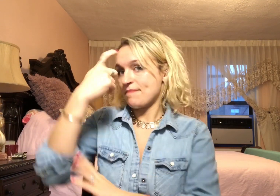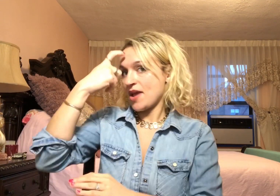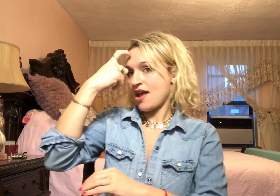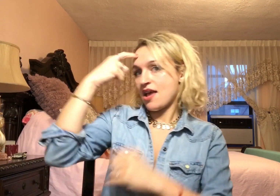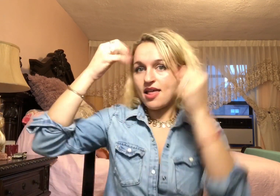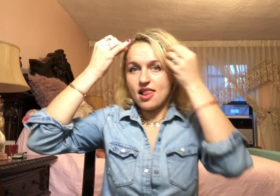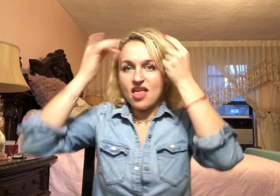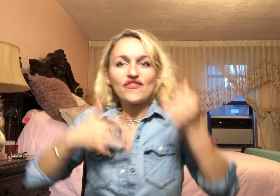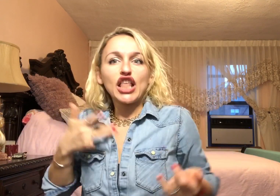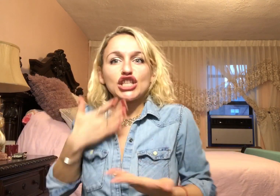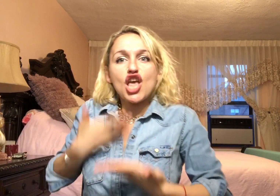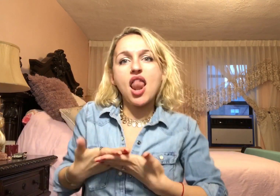that of my addiction.